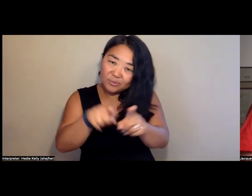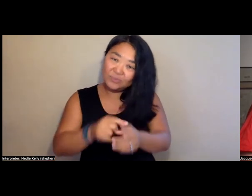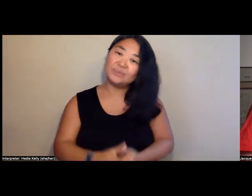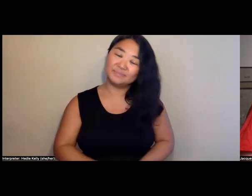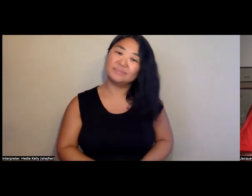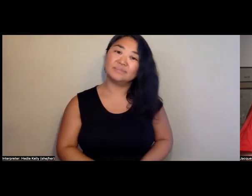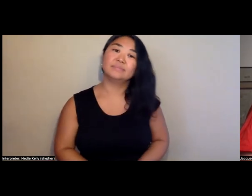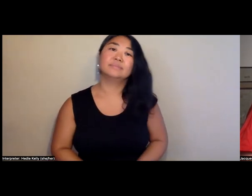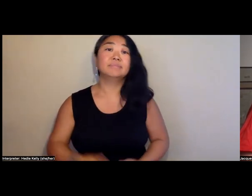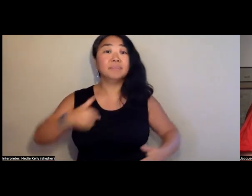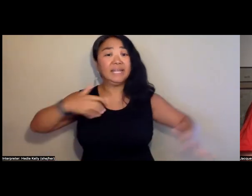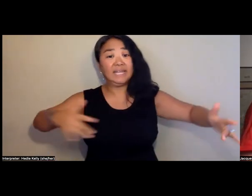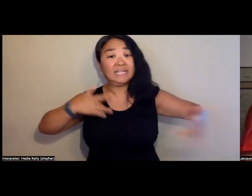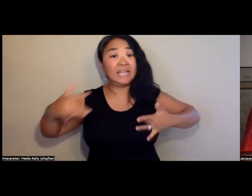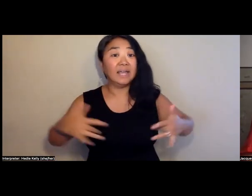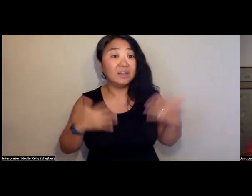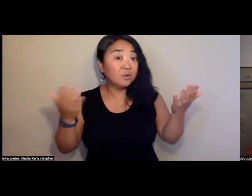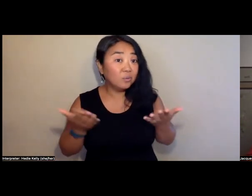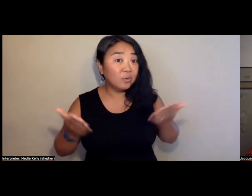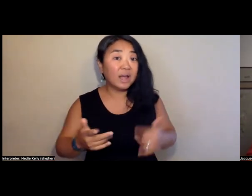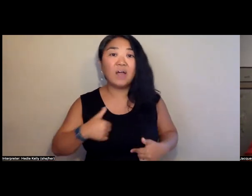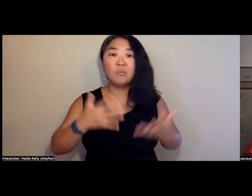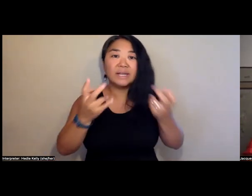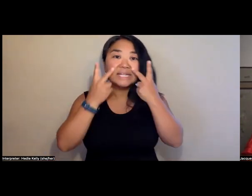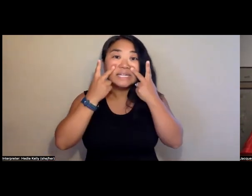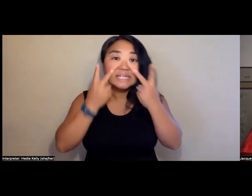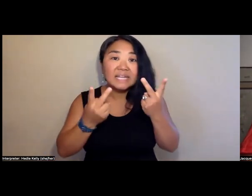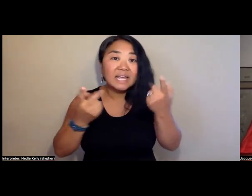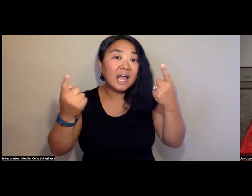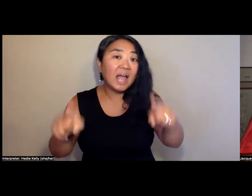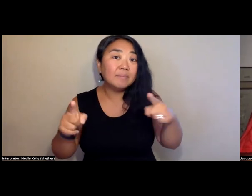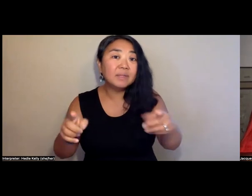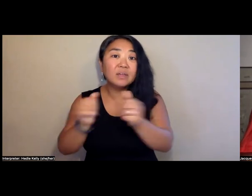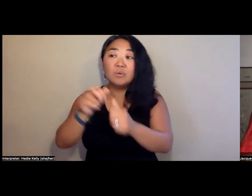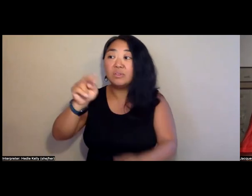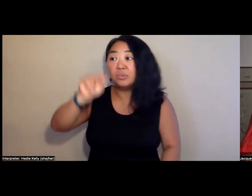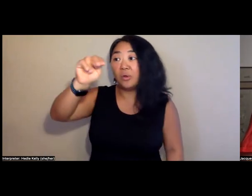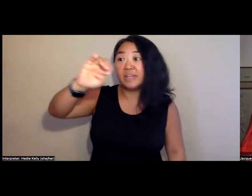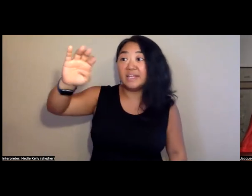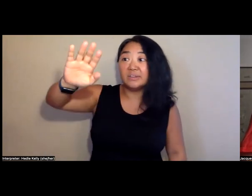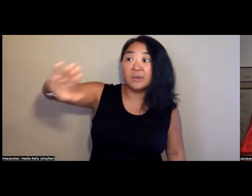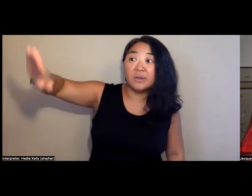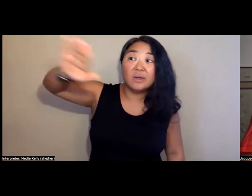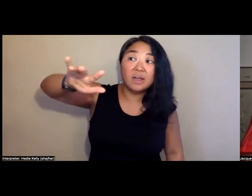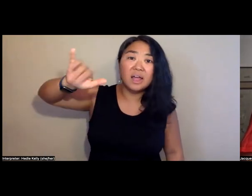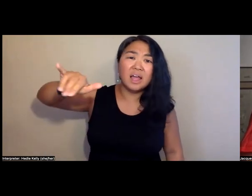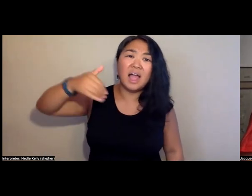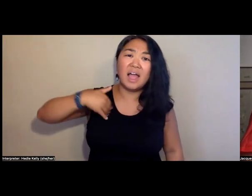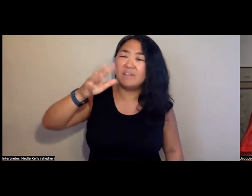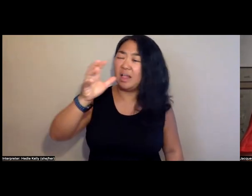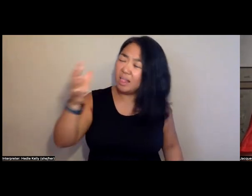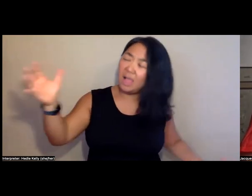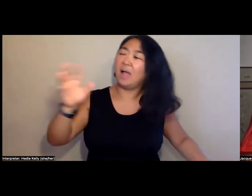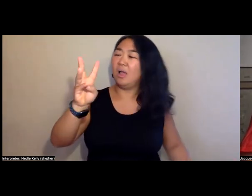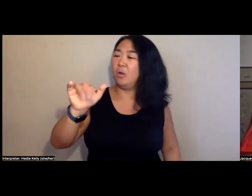I'm excited to see what's going to unfold in the northeastern segment, where there's a lot of wild wilderness,